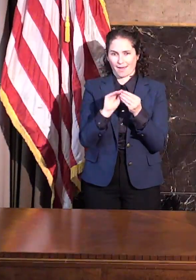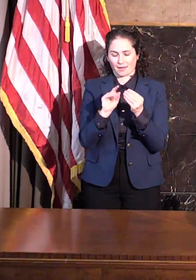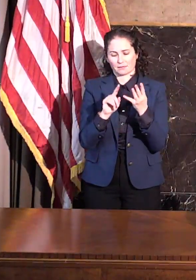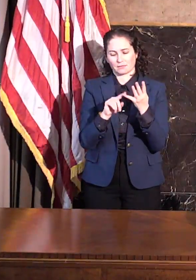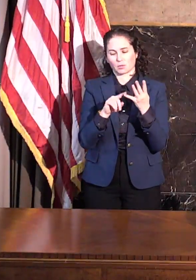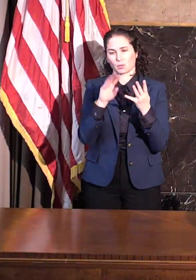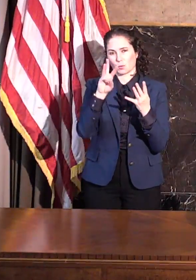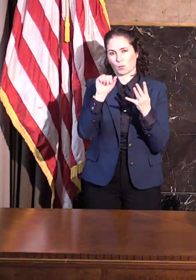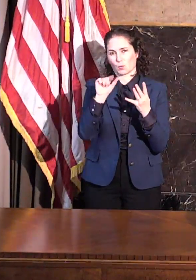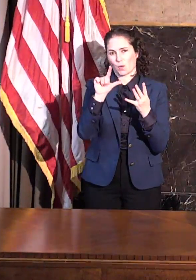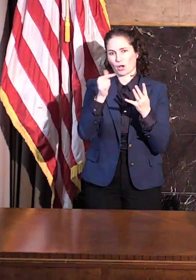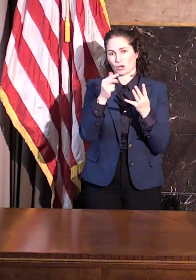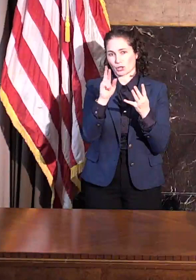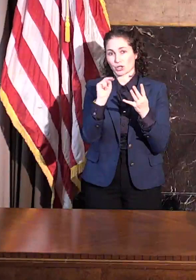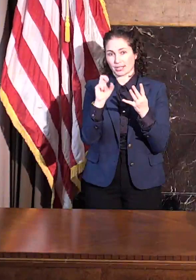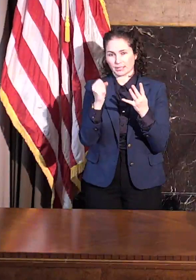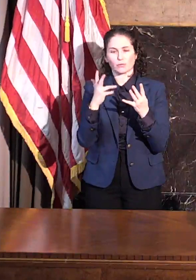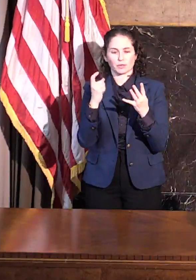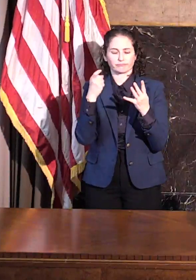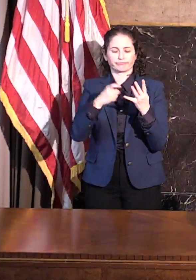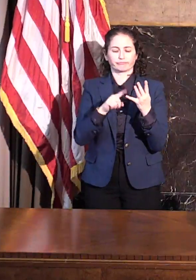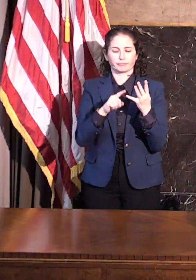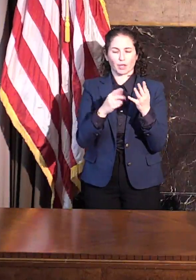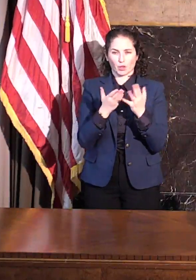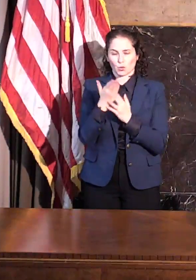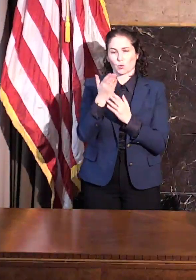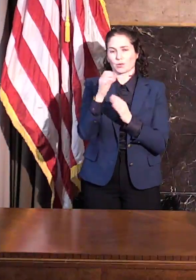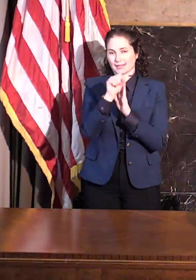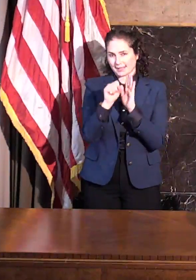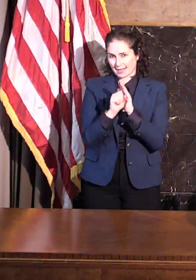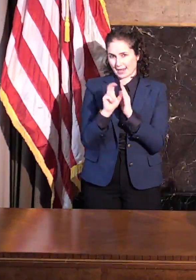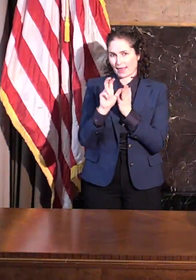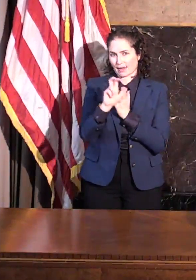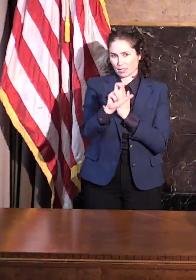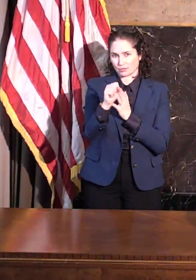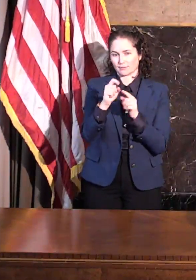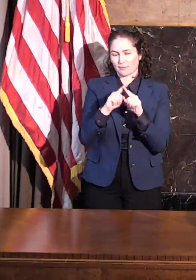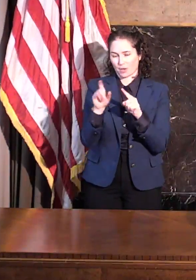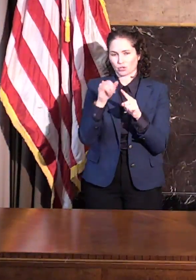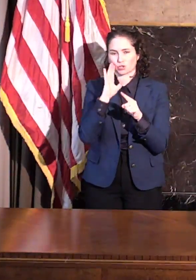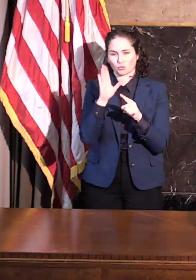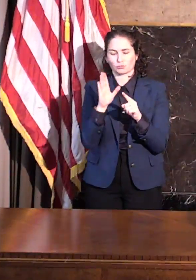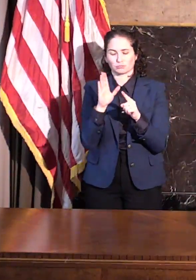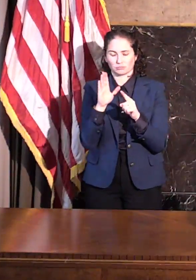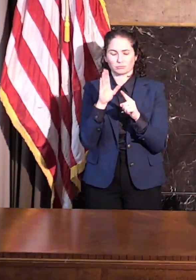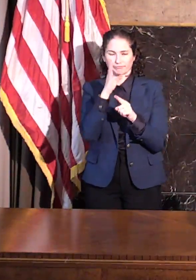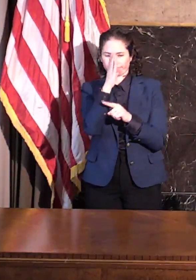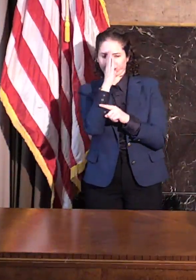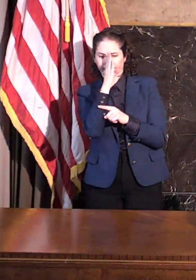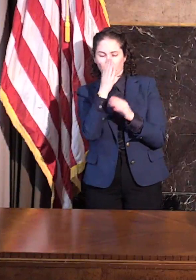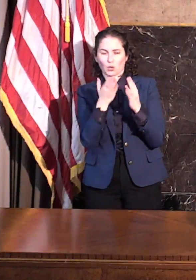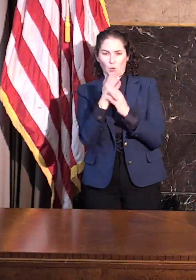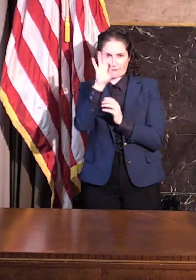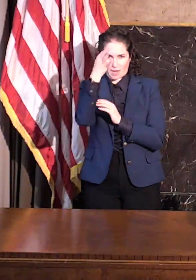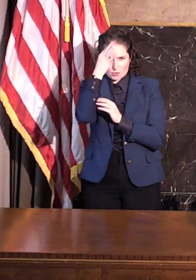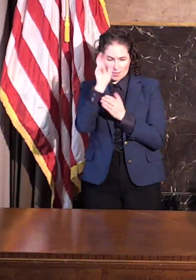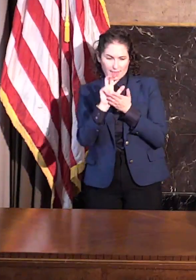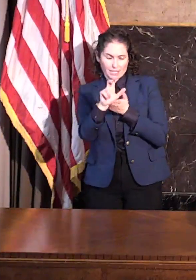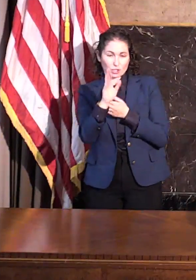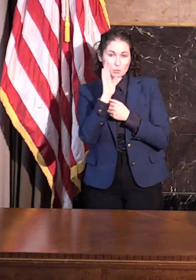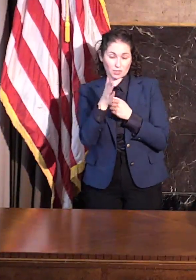coming week, we'll be adding Southeastern Grocers, which is the parent company of Winn-Dixie. They have 21 stores across the state that have pharmacies, and